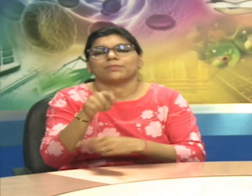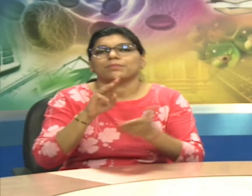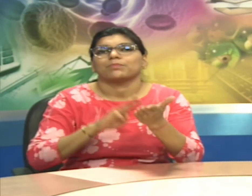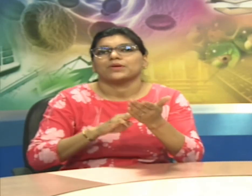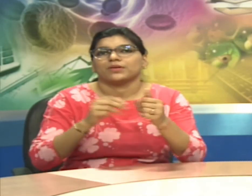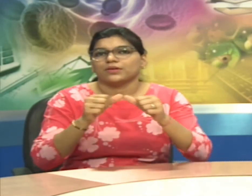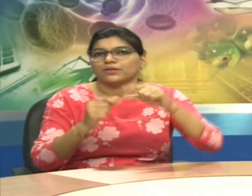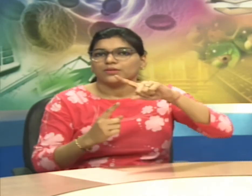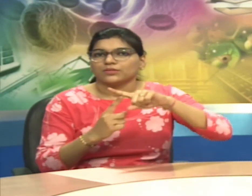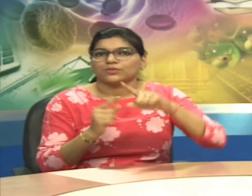amount will be